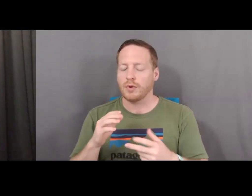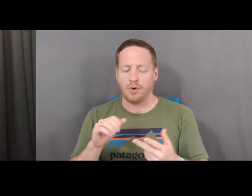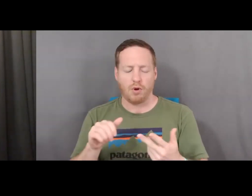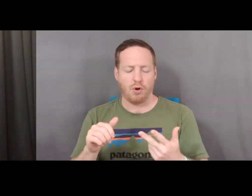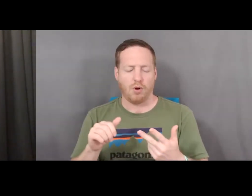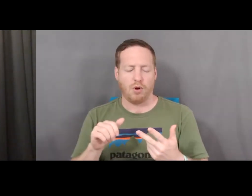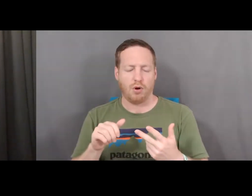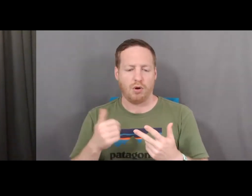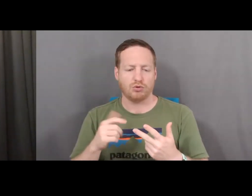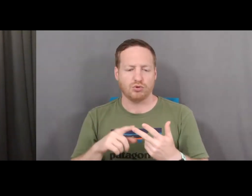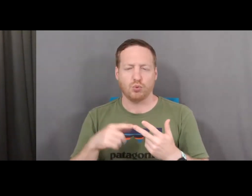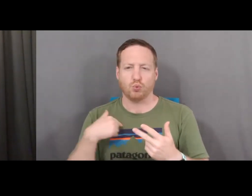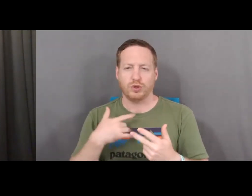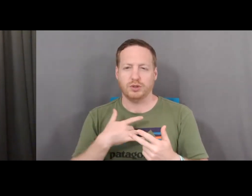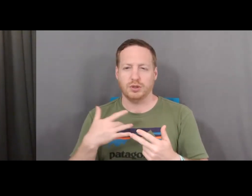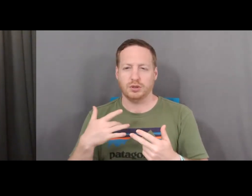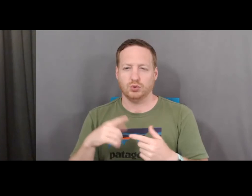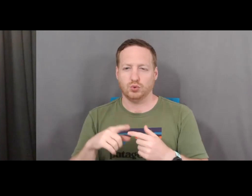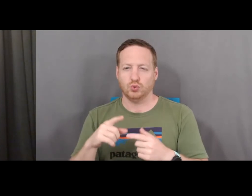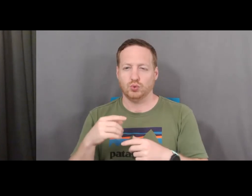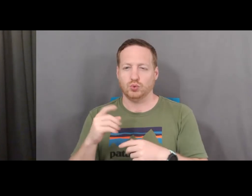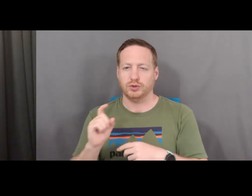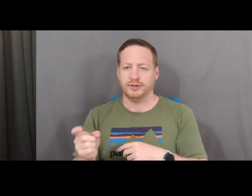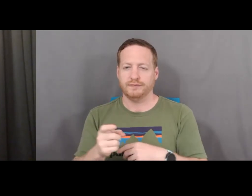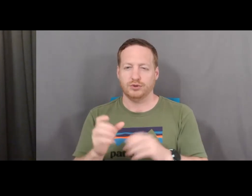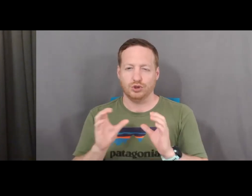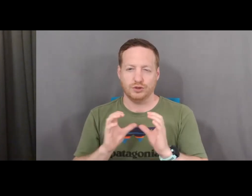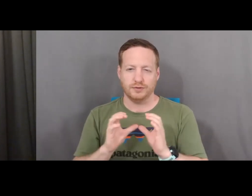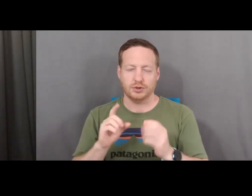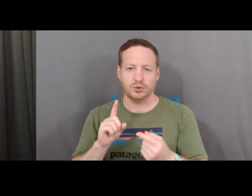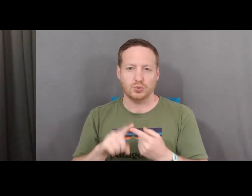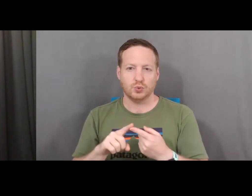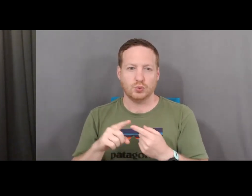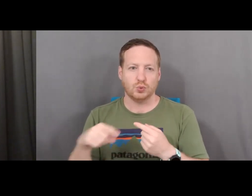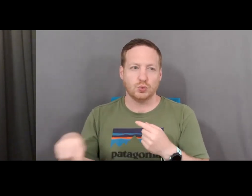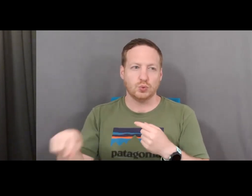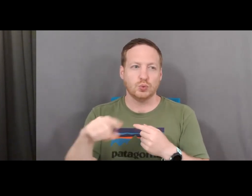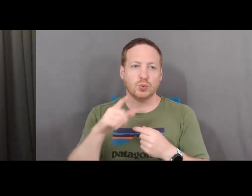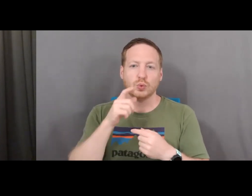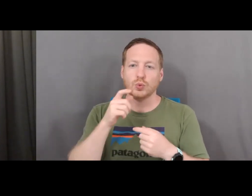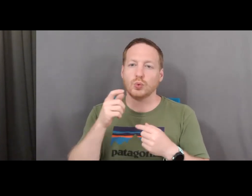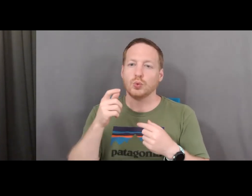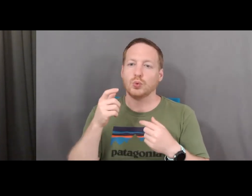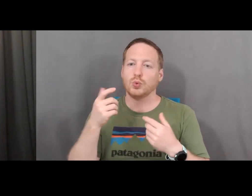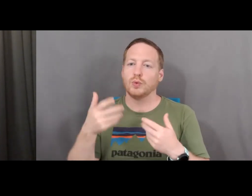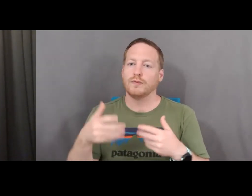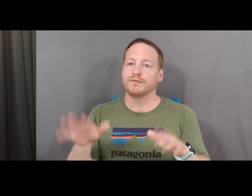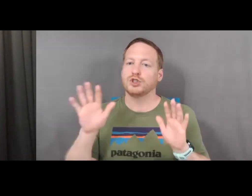just recognizing them for what they've been doing. And then we've also given gift certificates to people